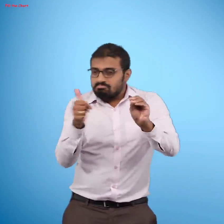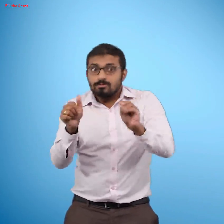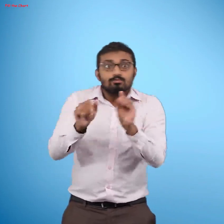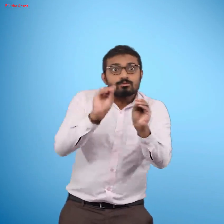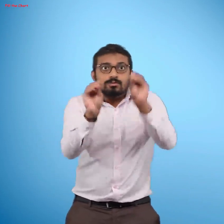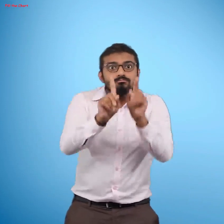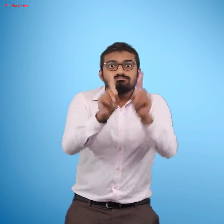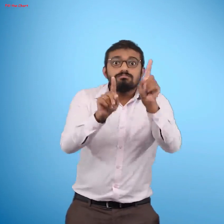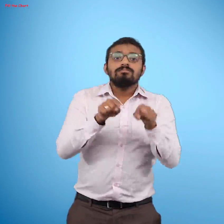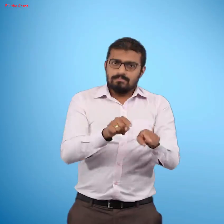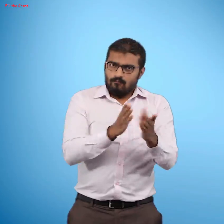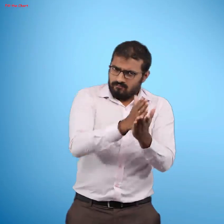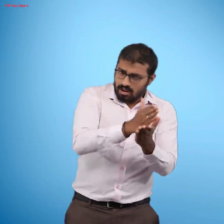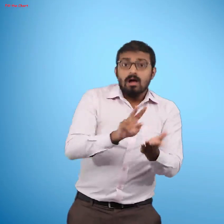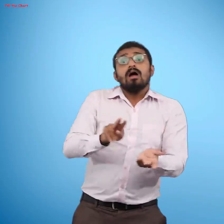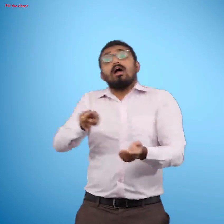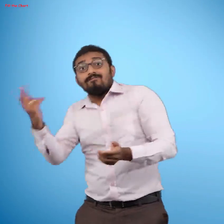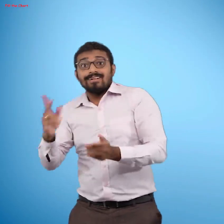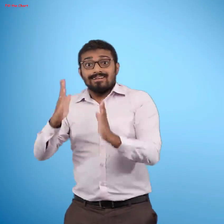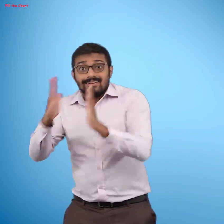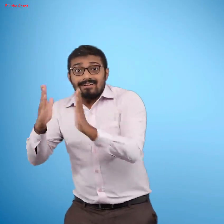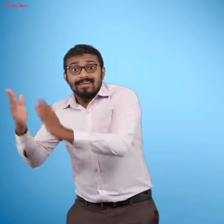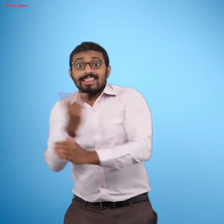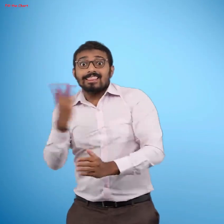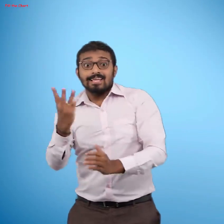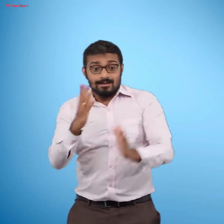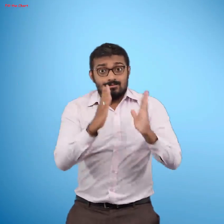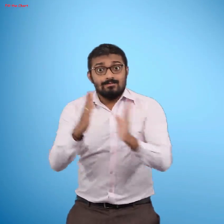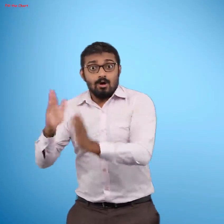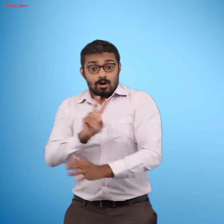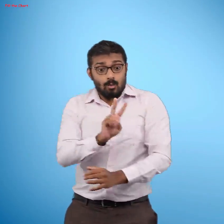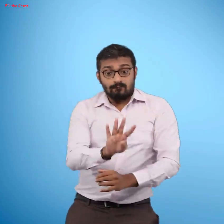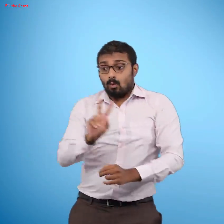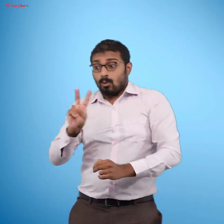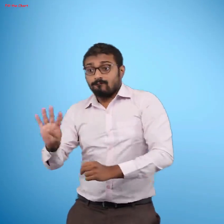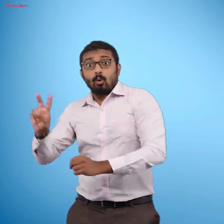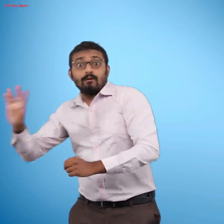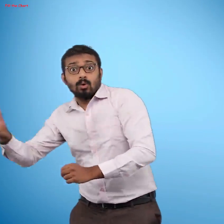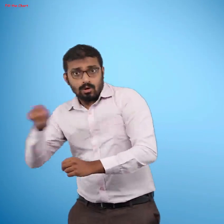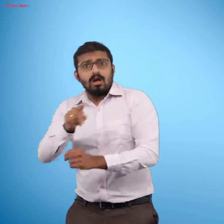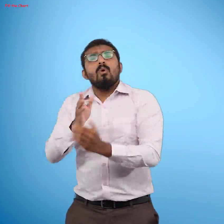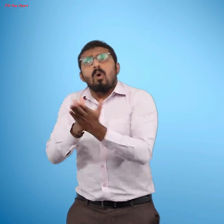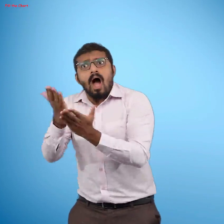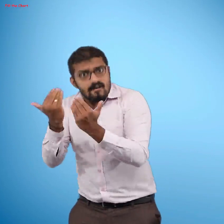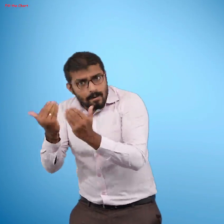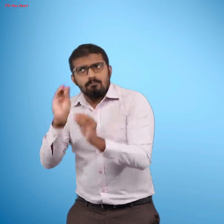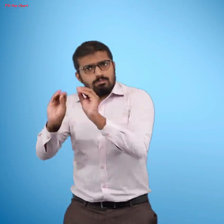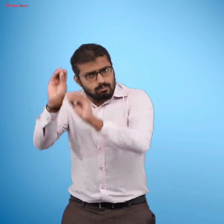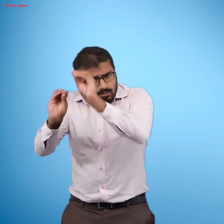Draw 3 of them below. There are 3 white rectangle spaces given below